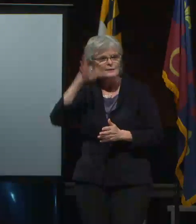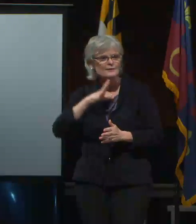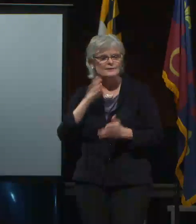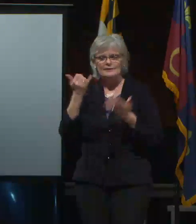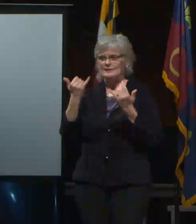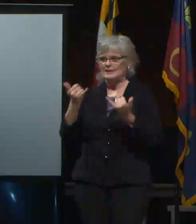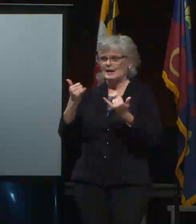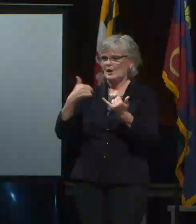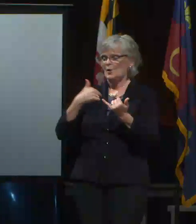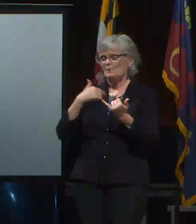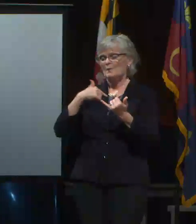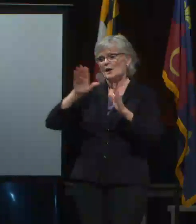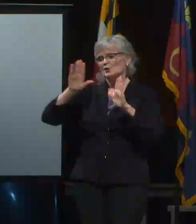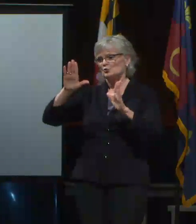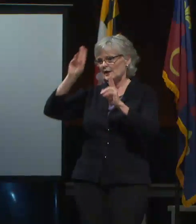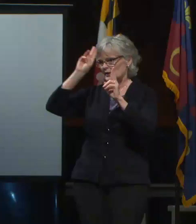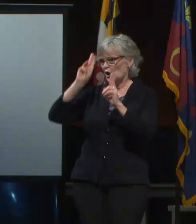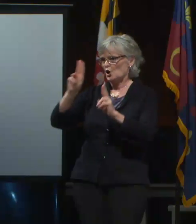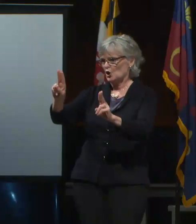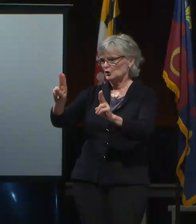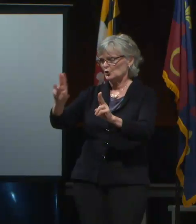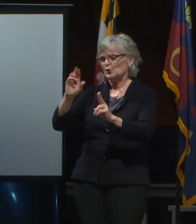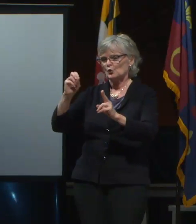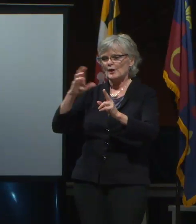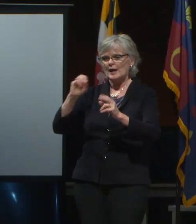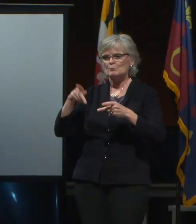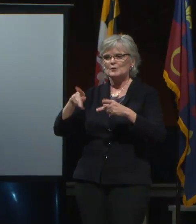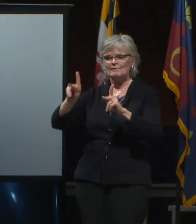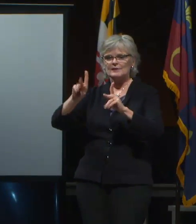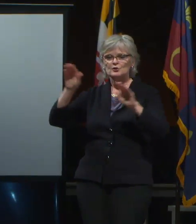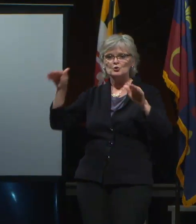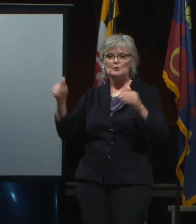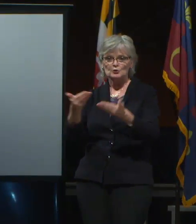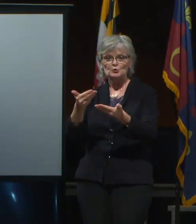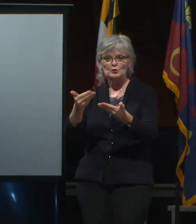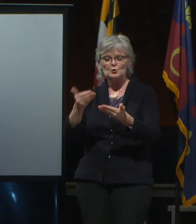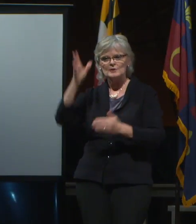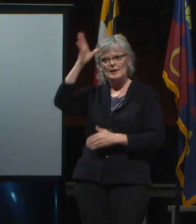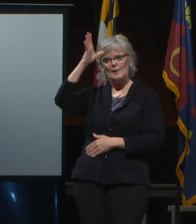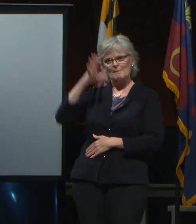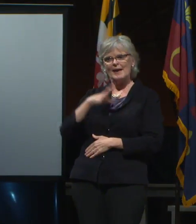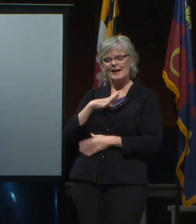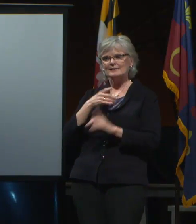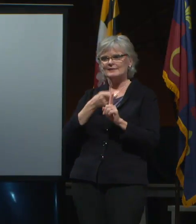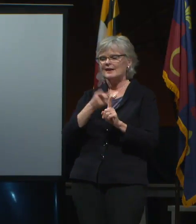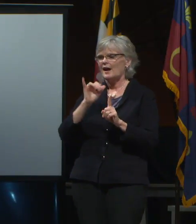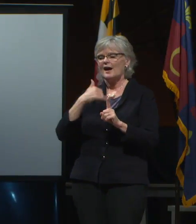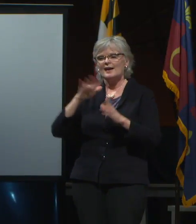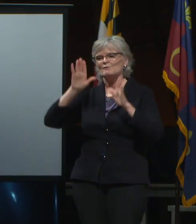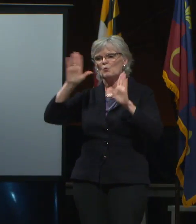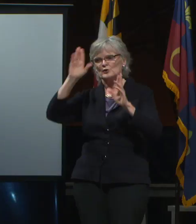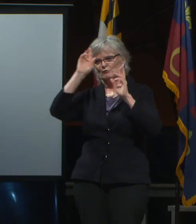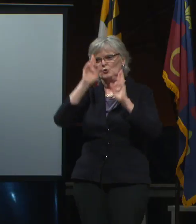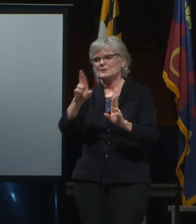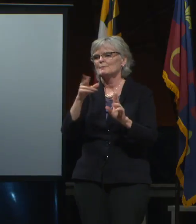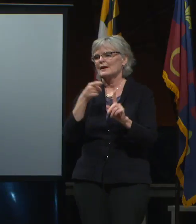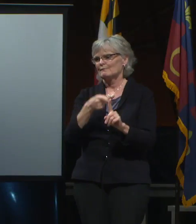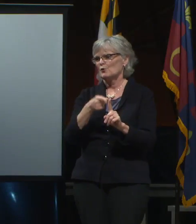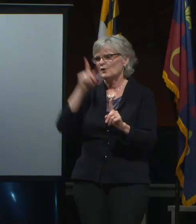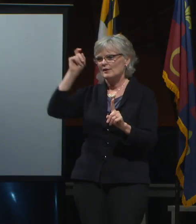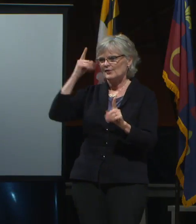is now my great honor and privilege to introduce a man for whom I have great respect,